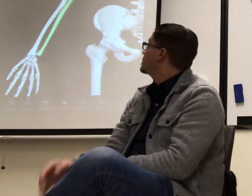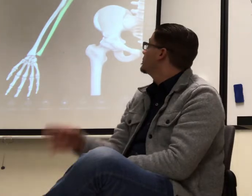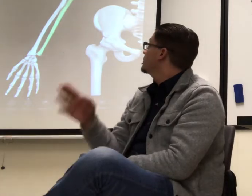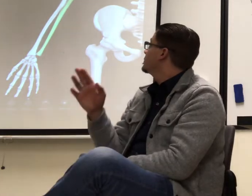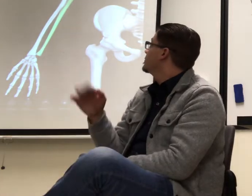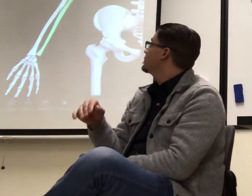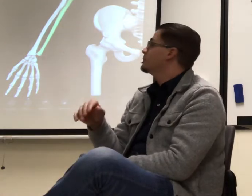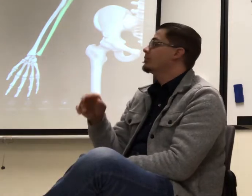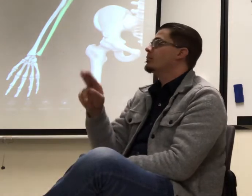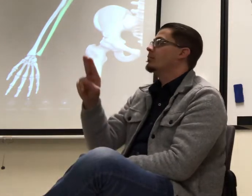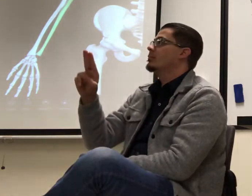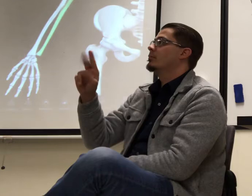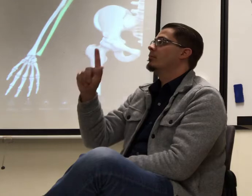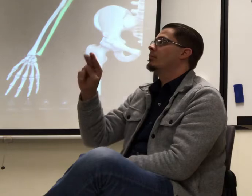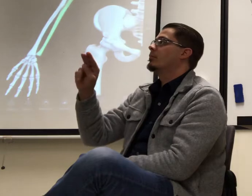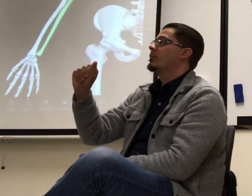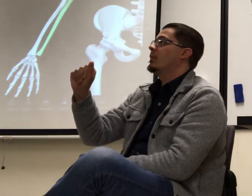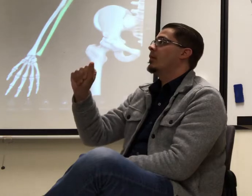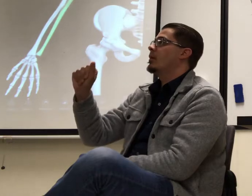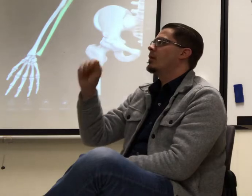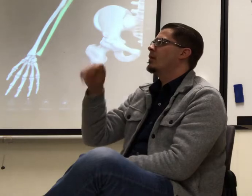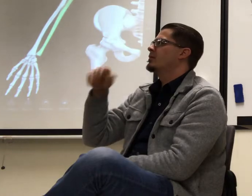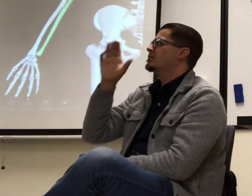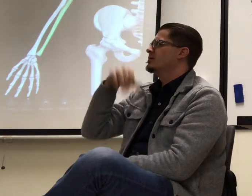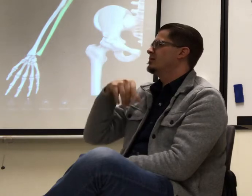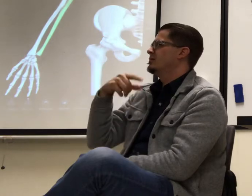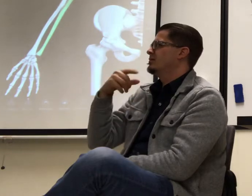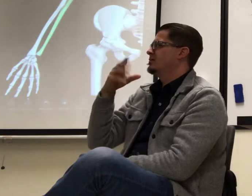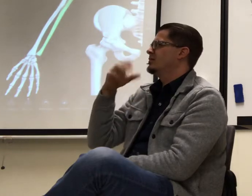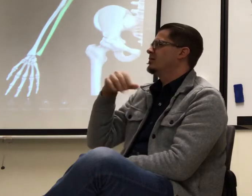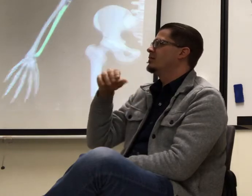ulna, oddly enough, is distal.